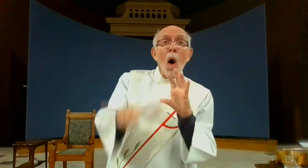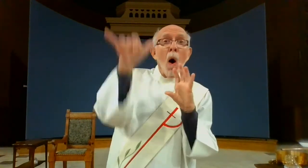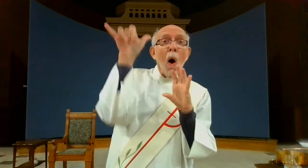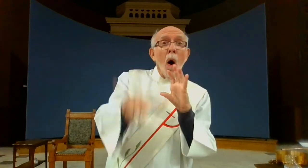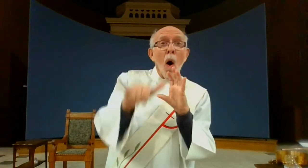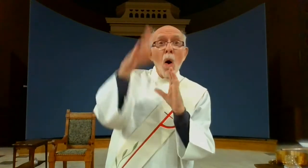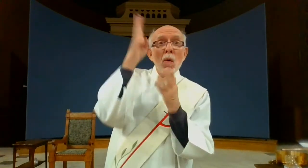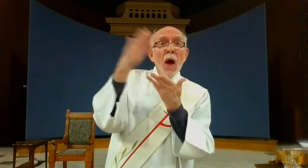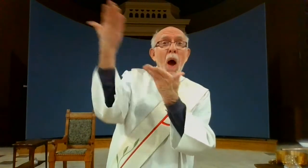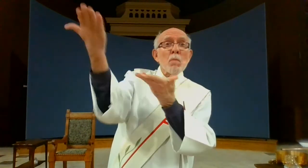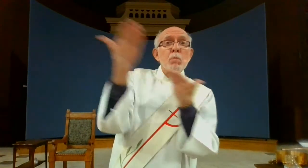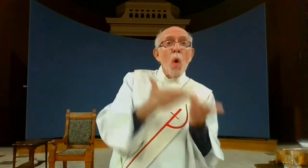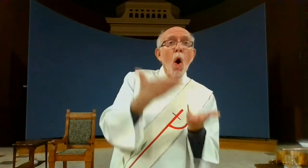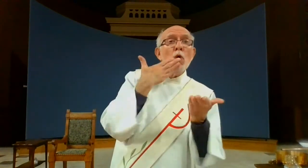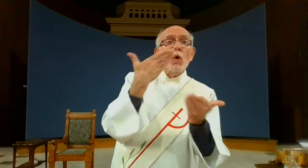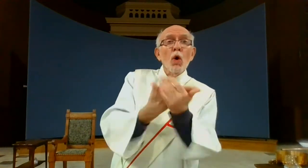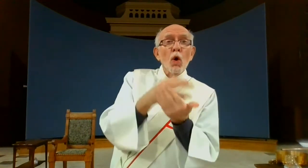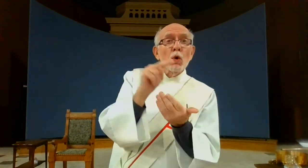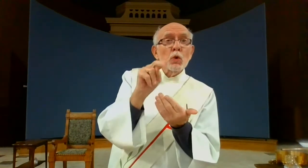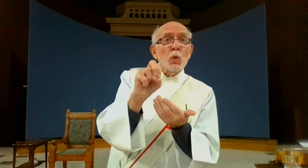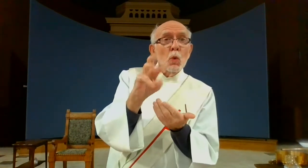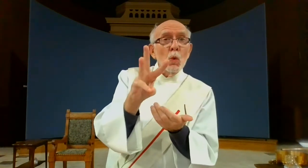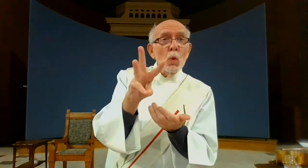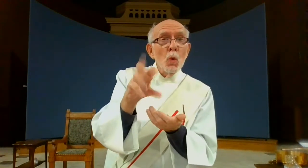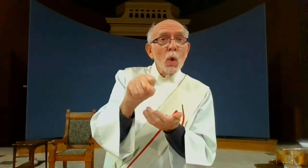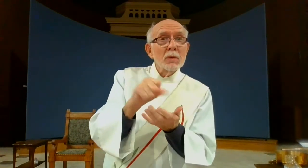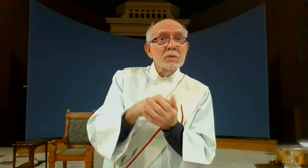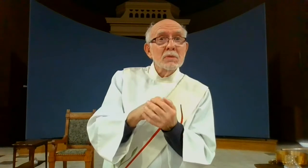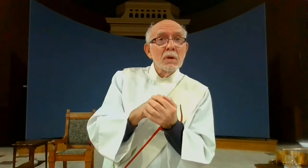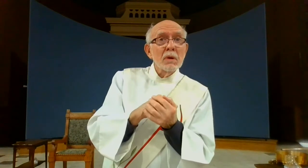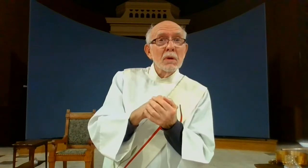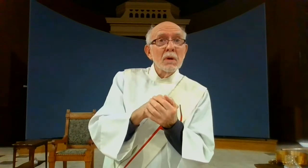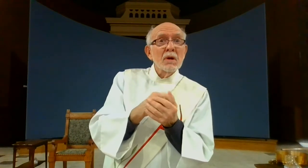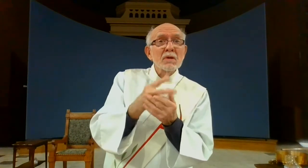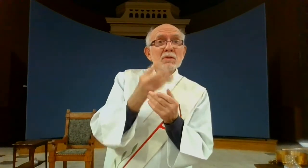and then finally see the light when they have received the gospel.